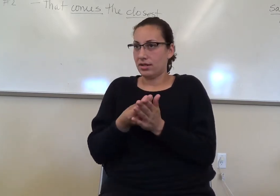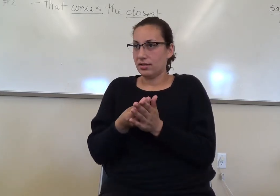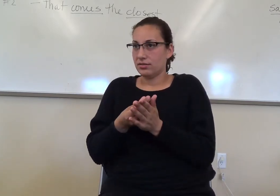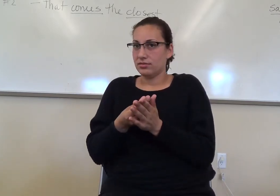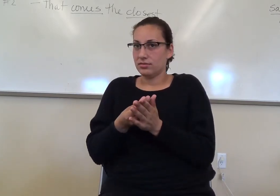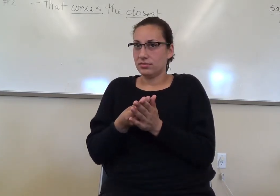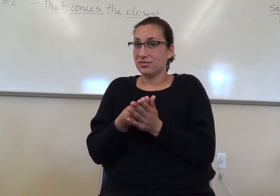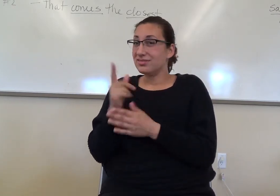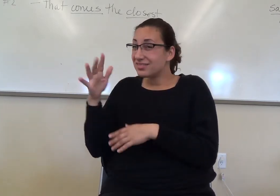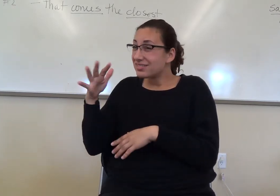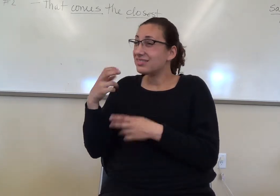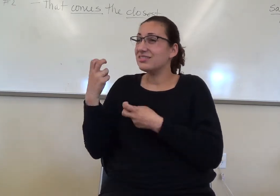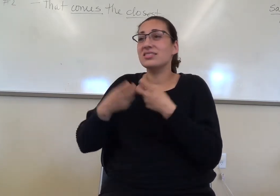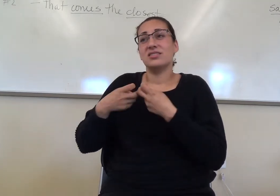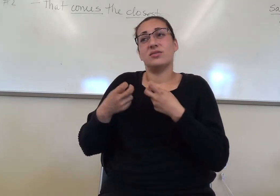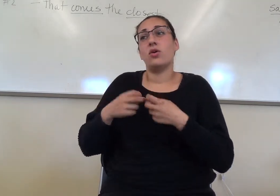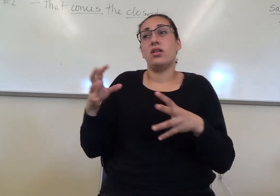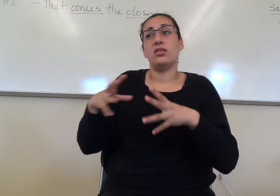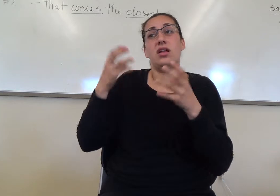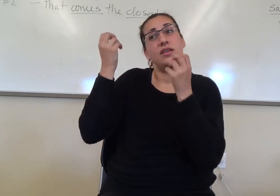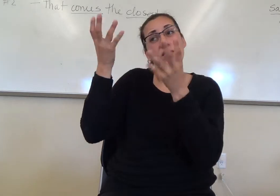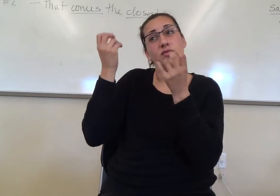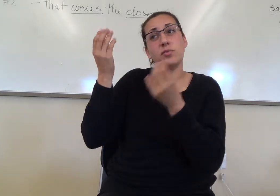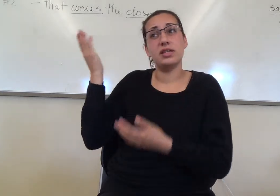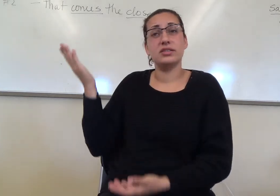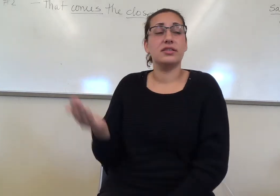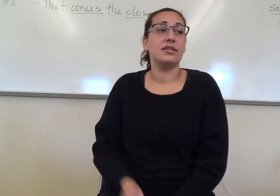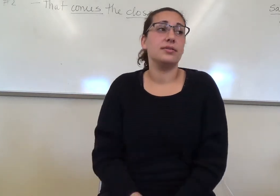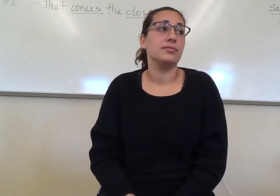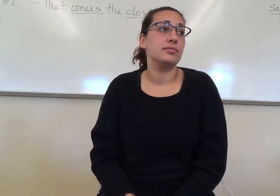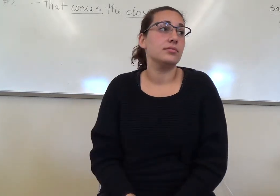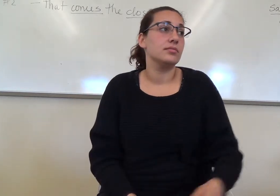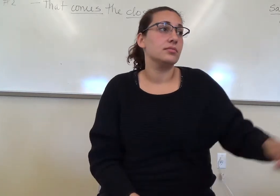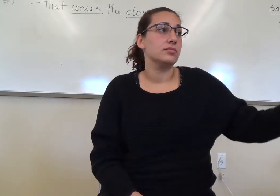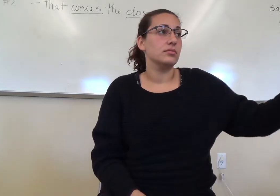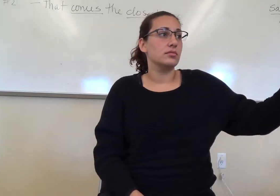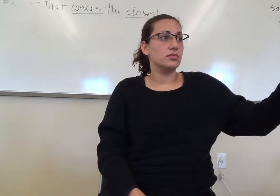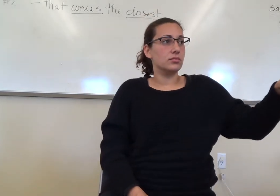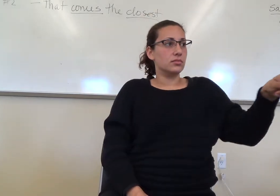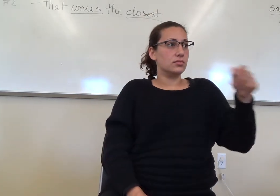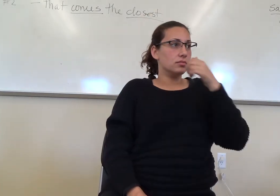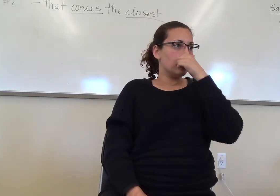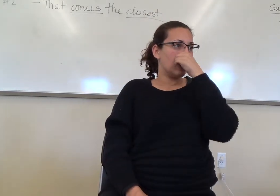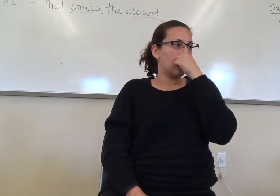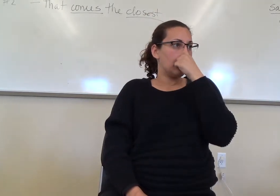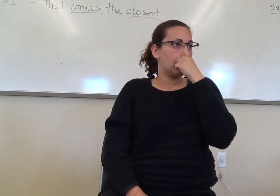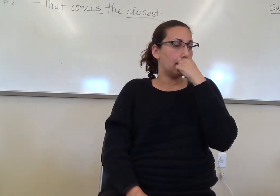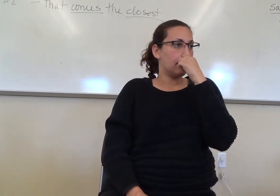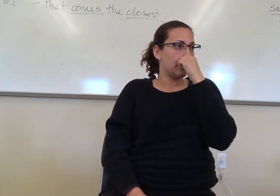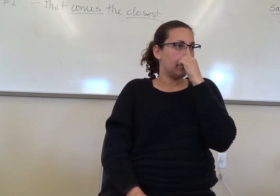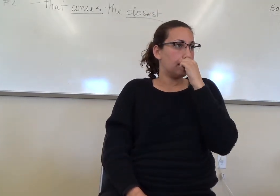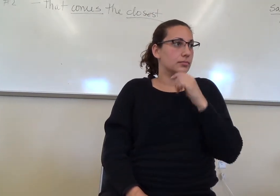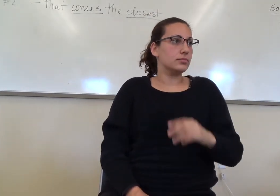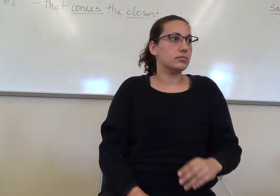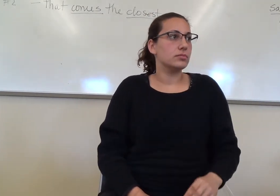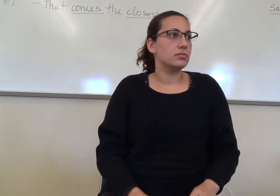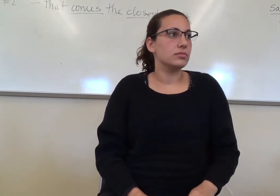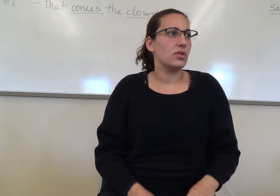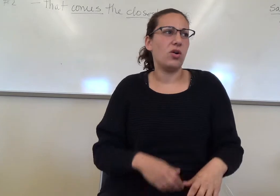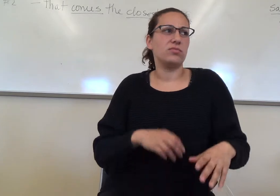tricky. There's a lot of information happening here. Yeah. And they both have to later. Okay, so let's